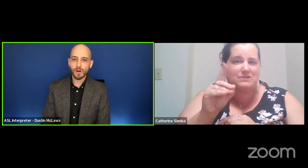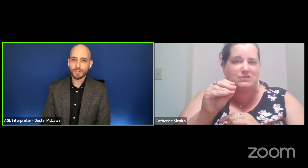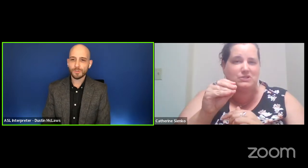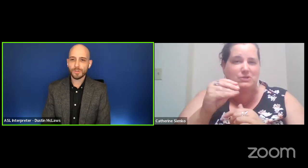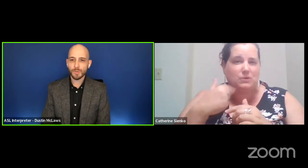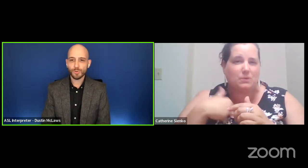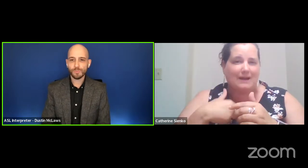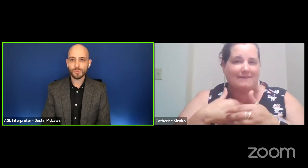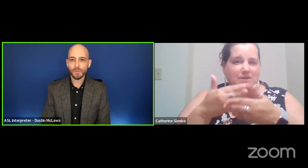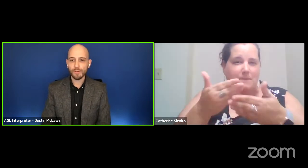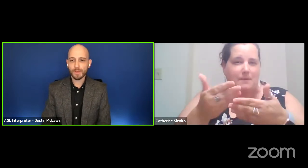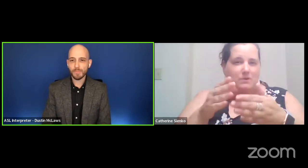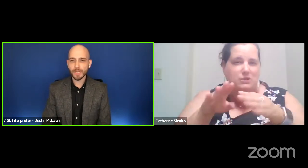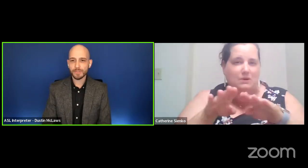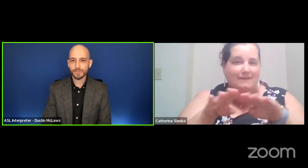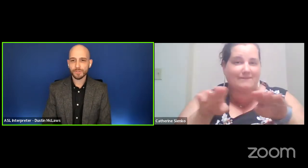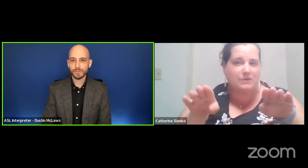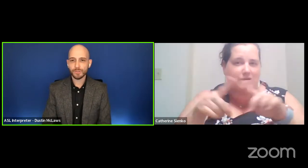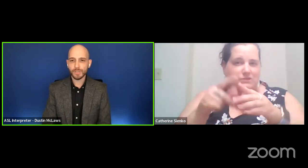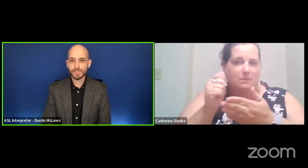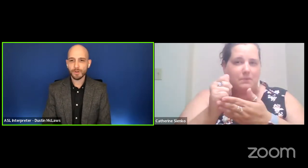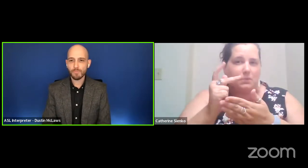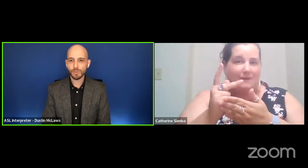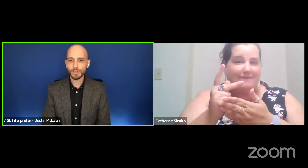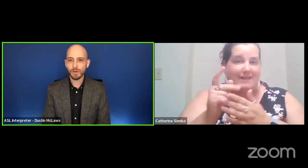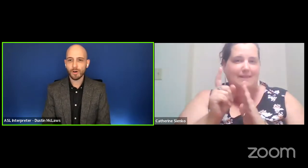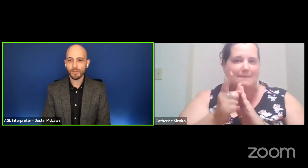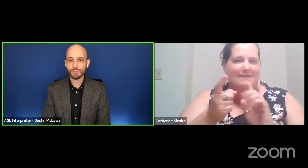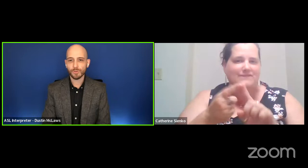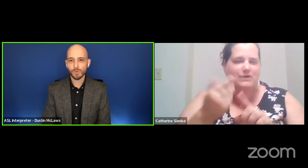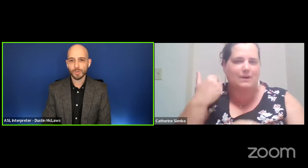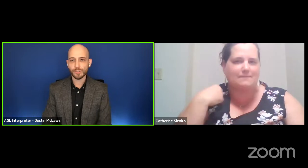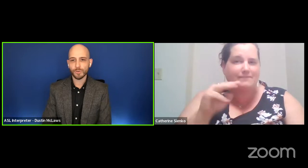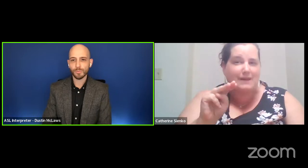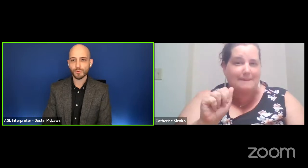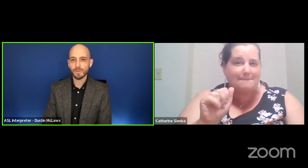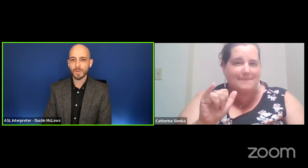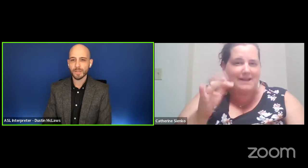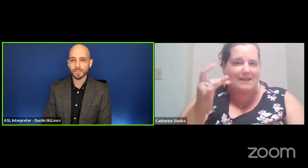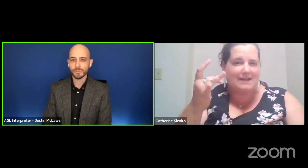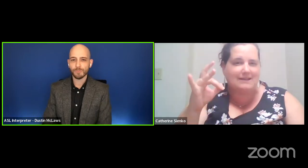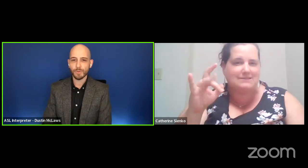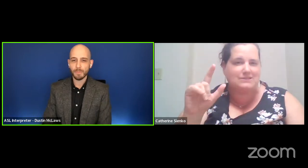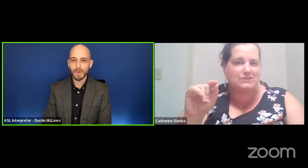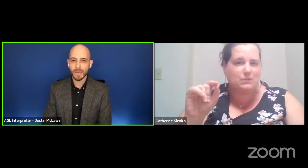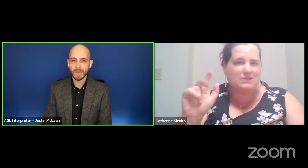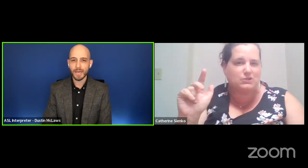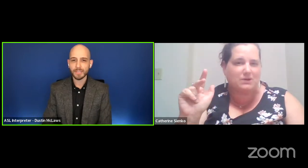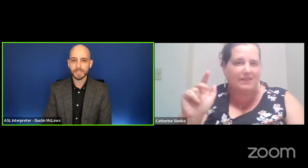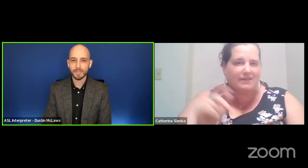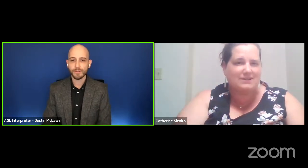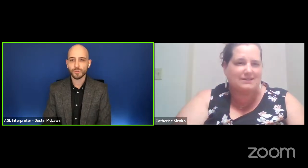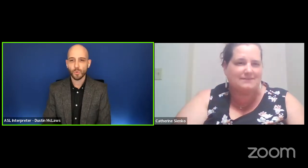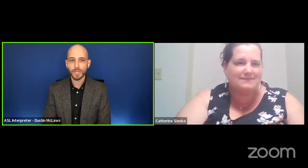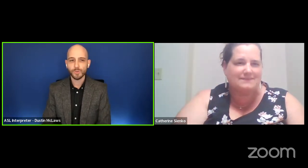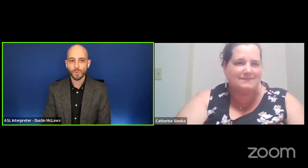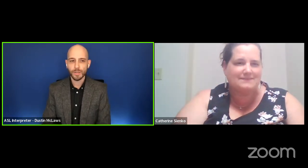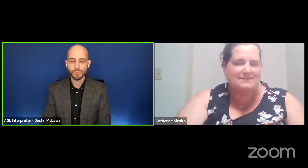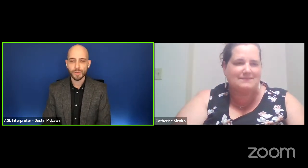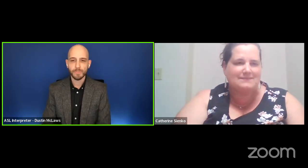We'll move on to the approval of the minutes. Is there a motion on the floor to approve the minutes from the May